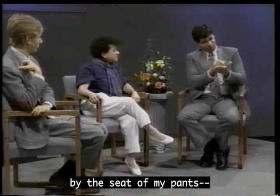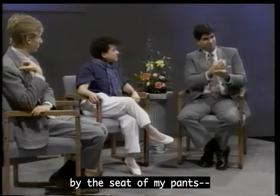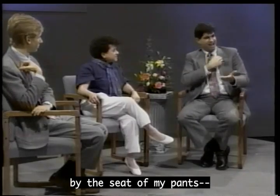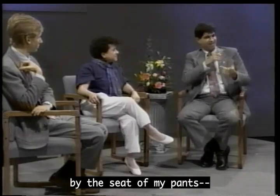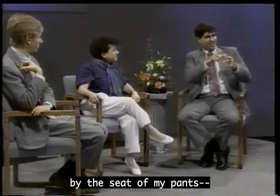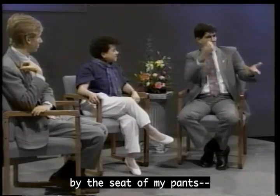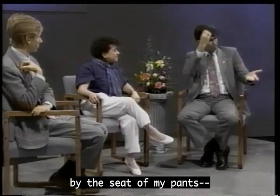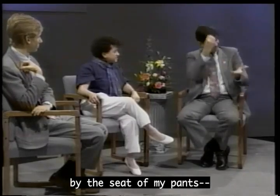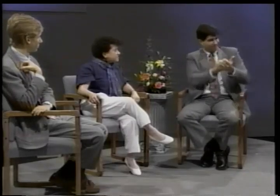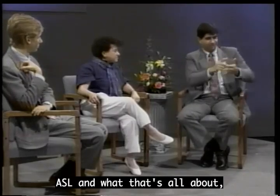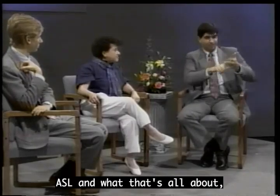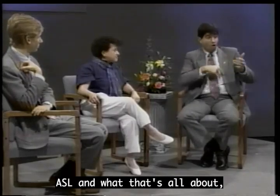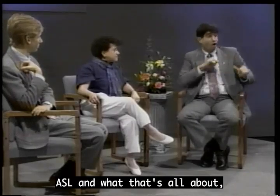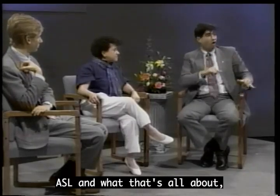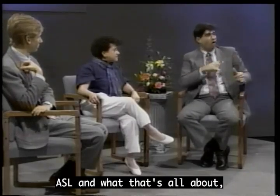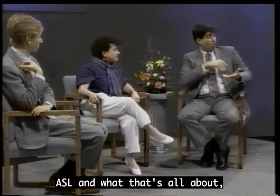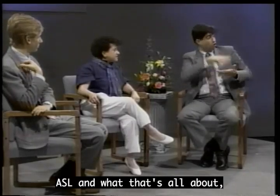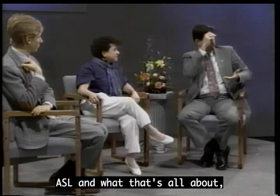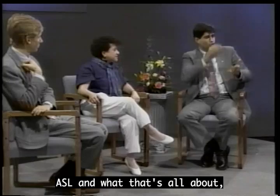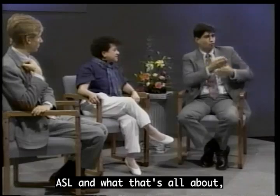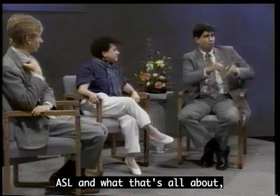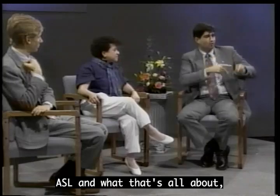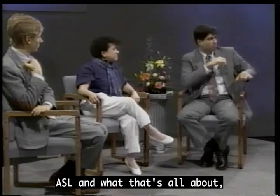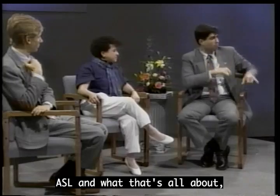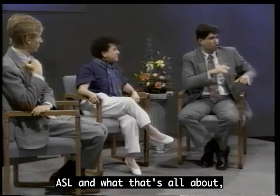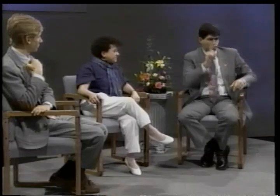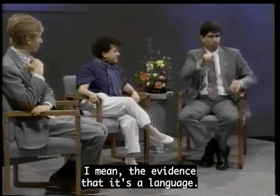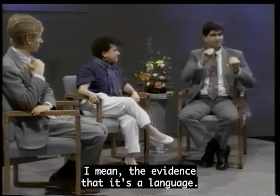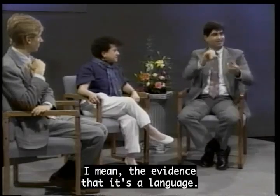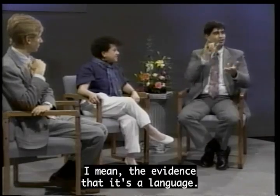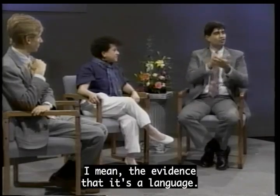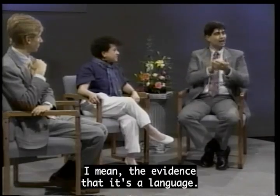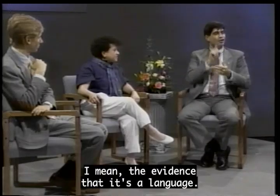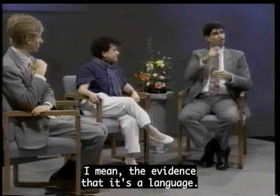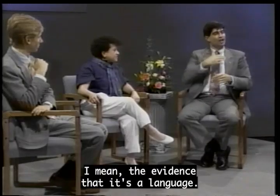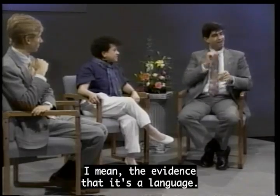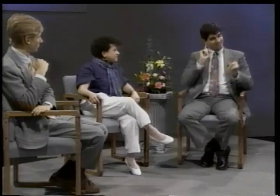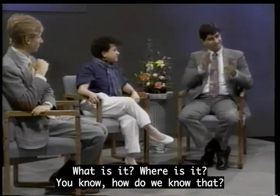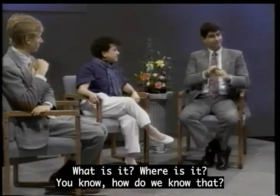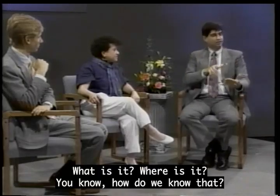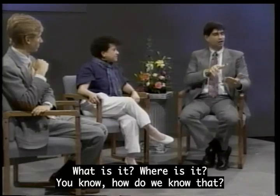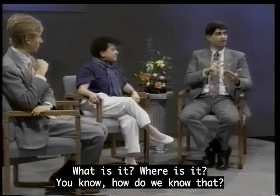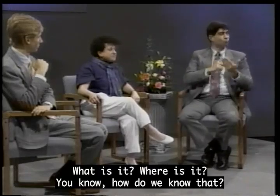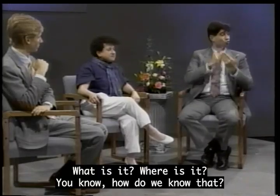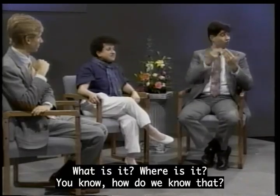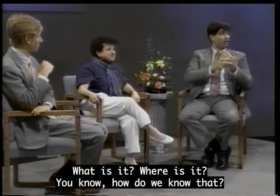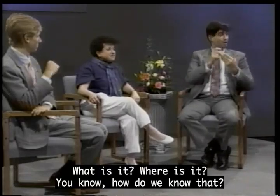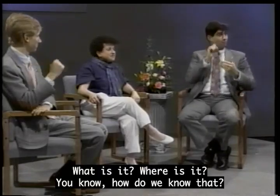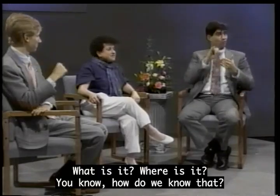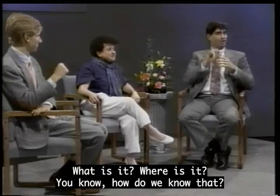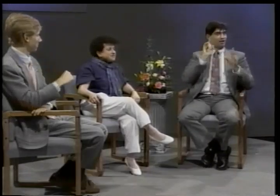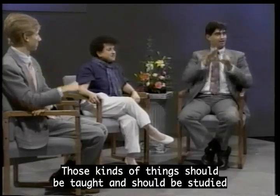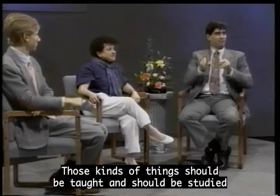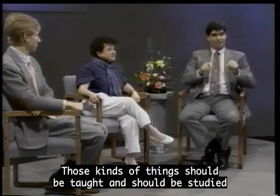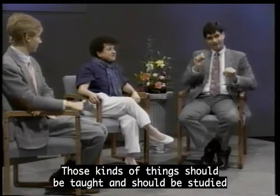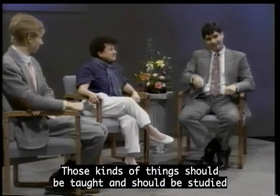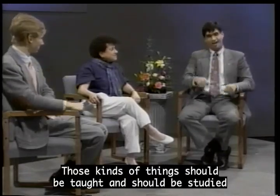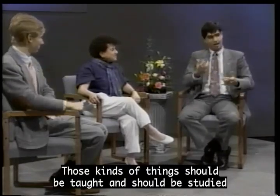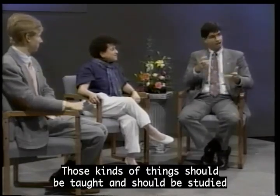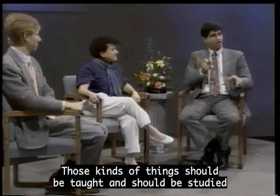all about. I mean, the evidence that it's a language, what is it? Where is it? You know, how do we know that? Those kinds of things should be taught and should be studied by students so that deaf people